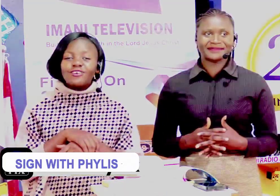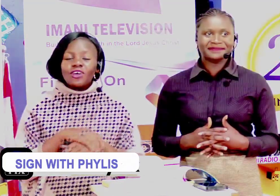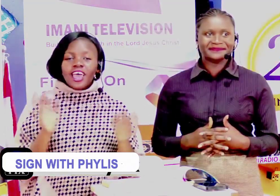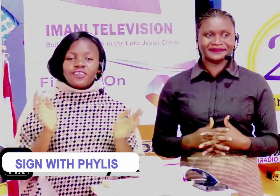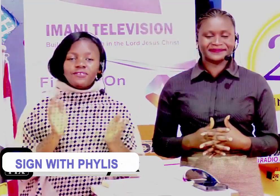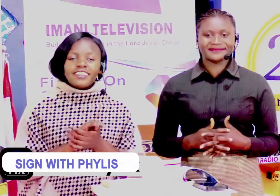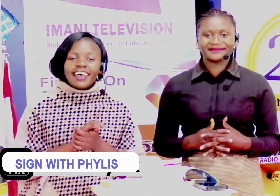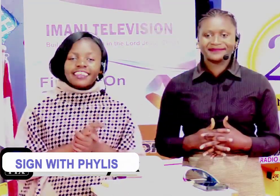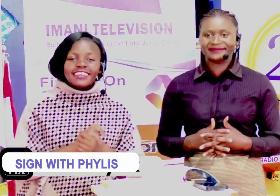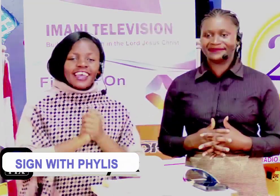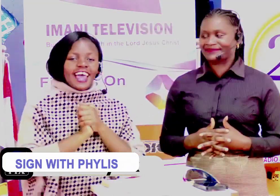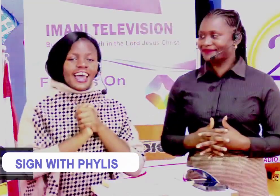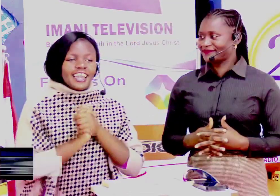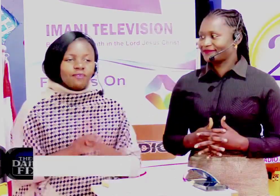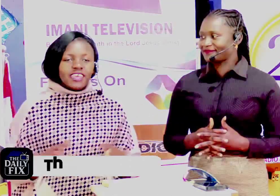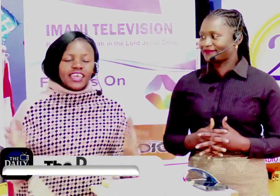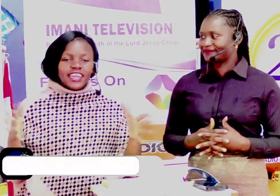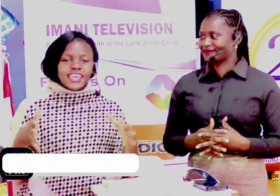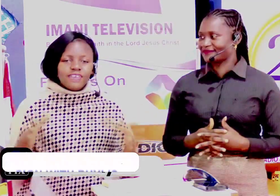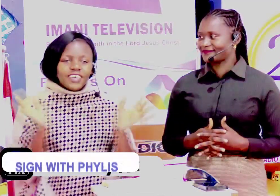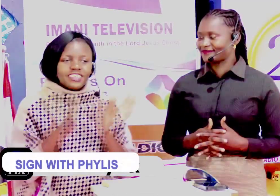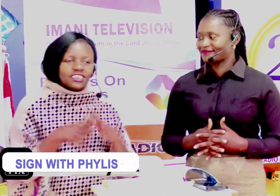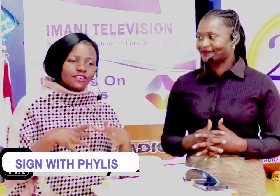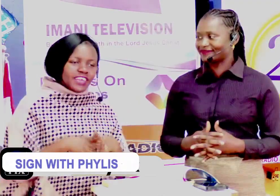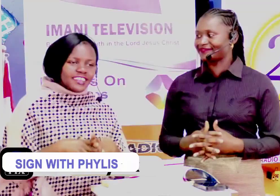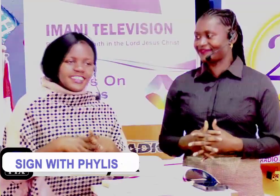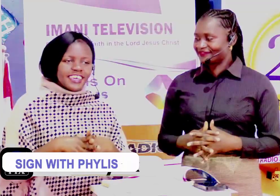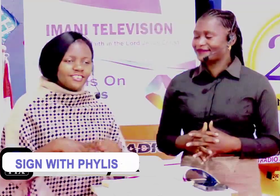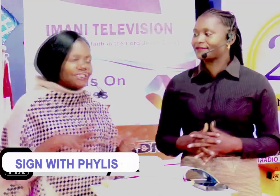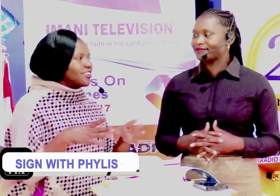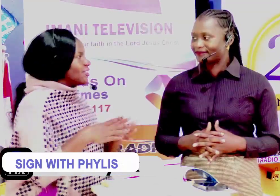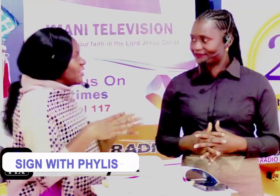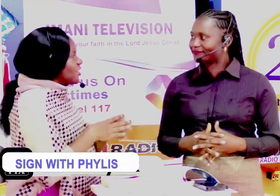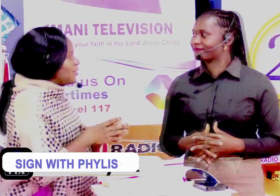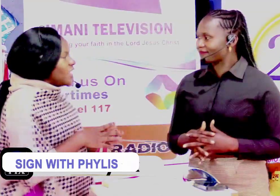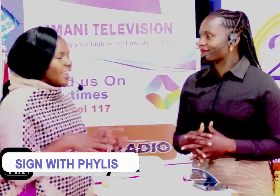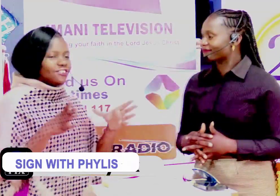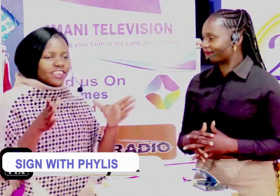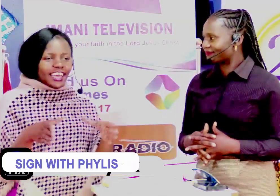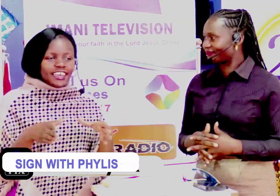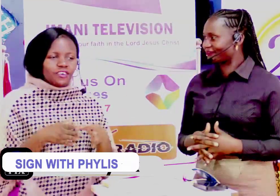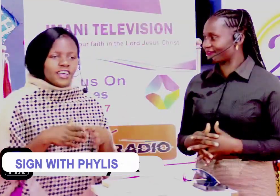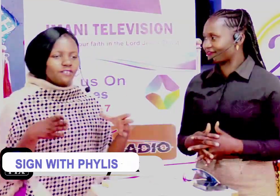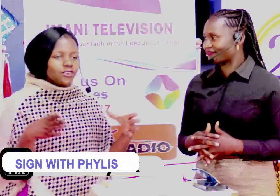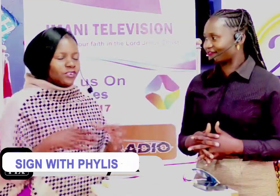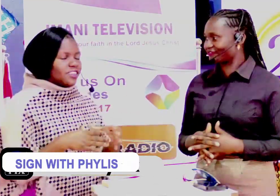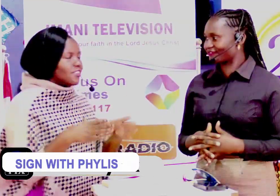And with that, let me leave Teacher Phylis here to continue with you and to guide our viewers on